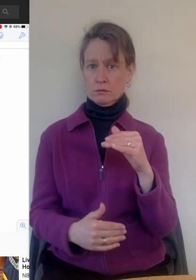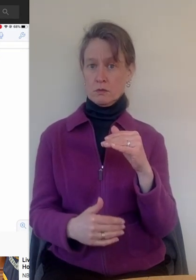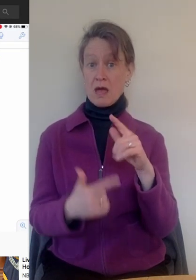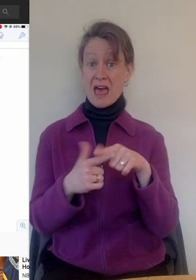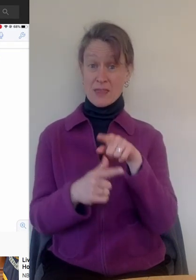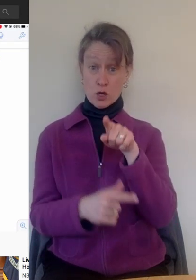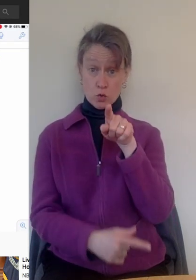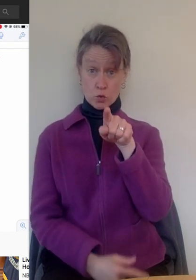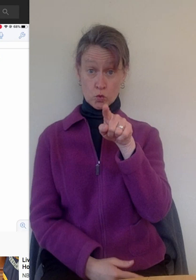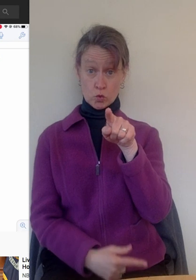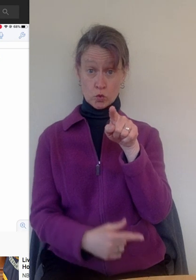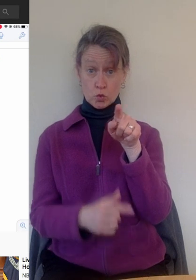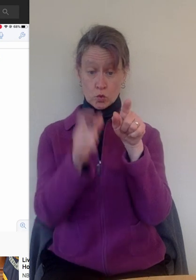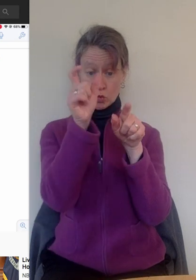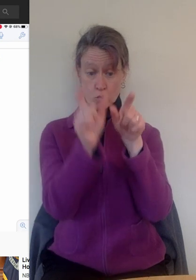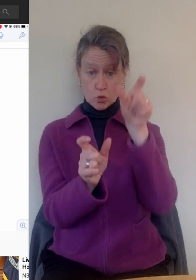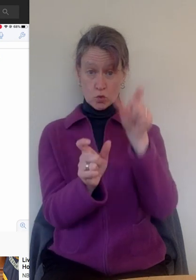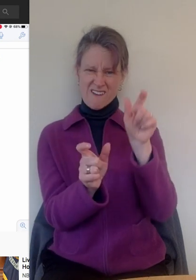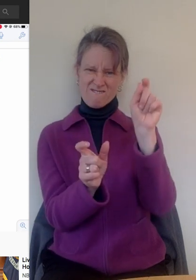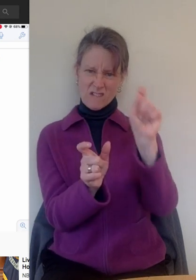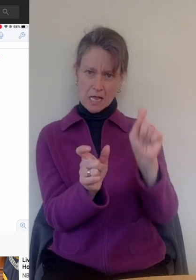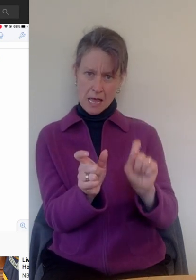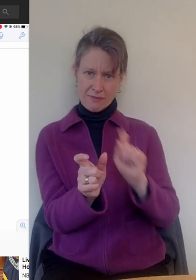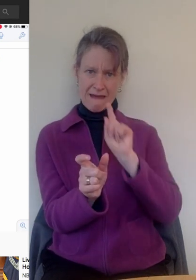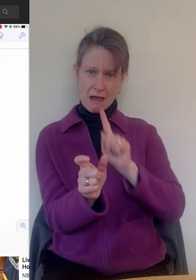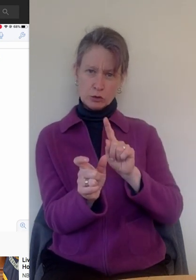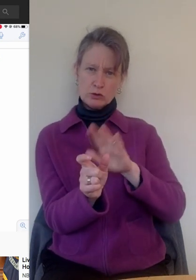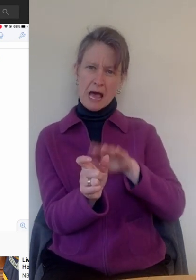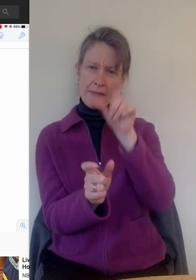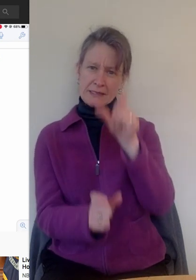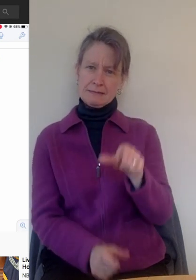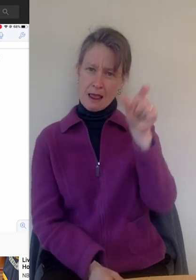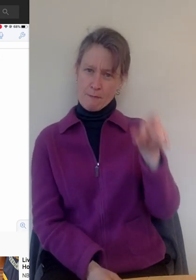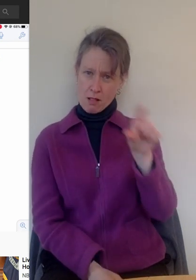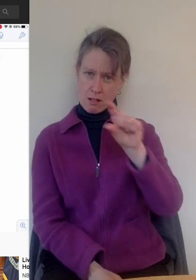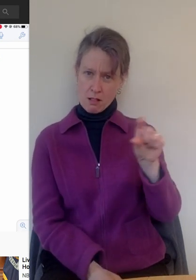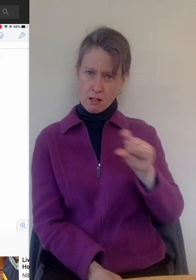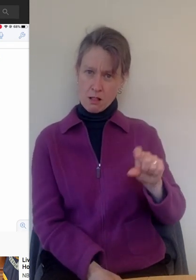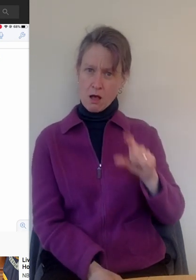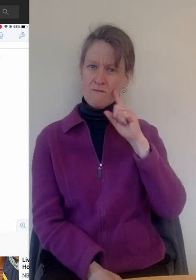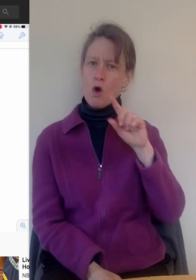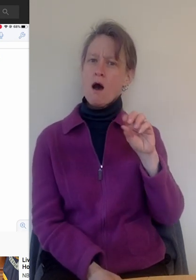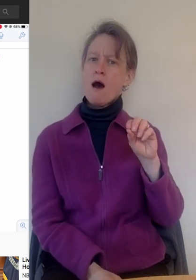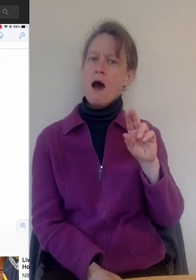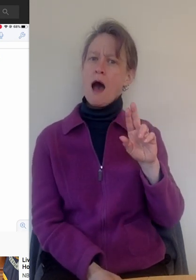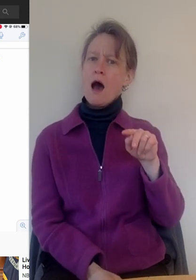to fill in the table of the output values.